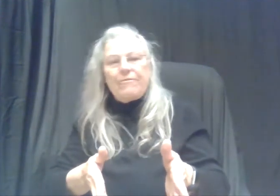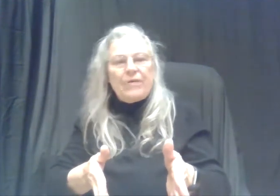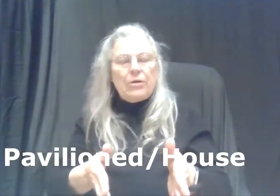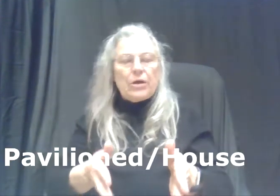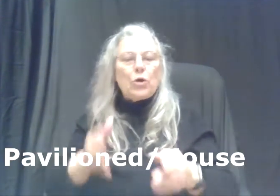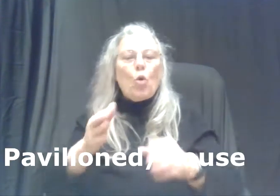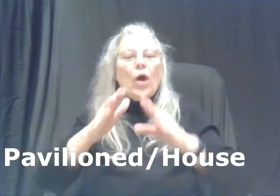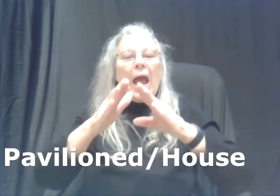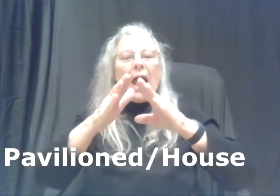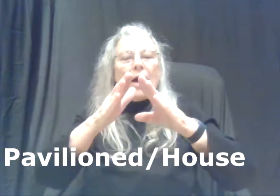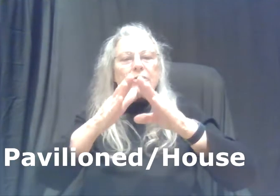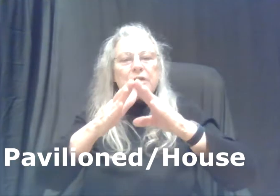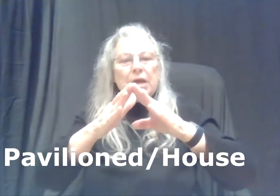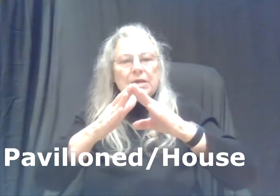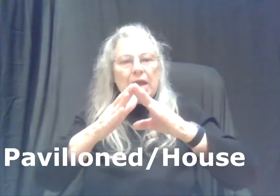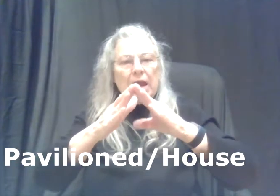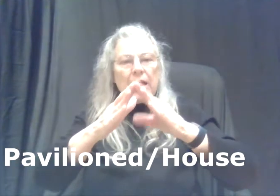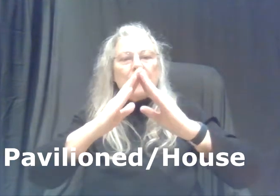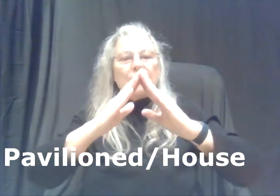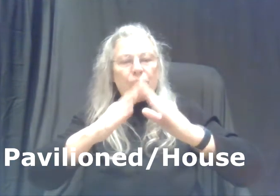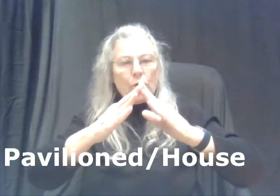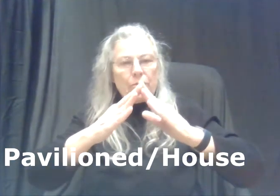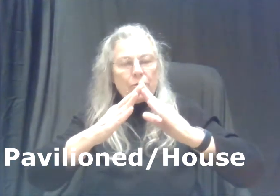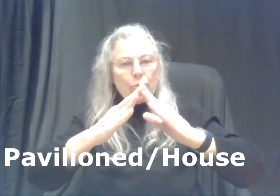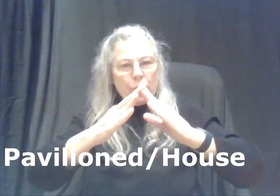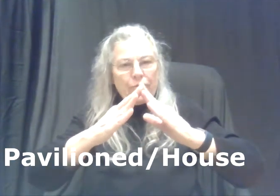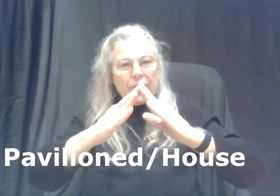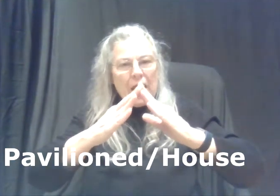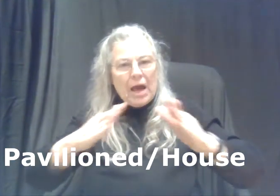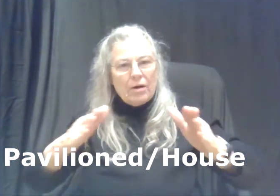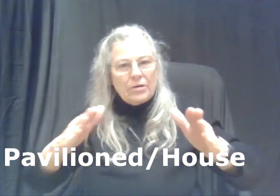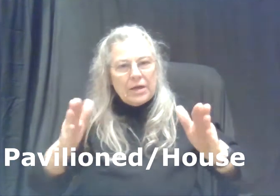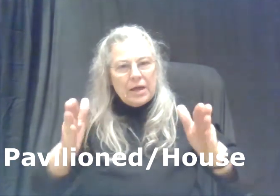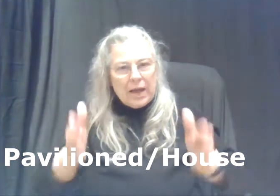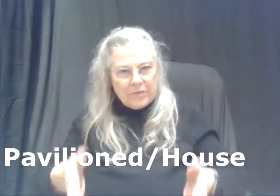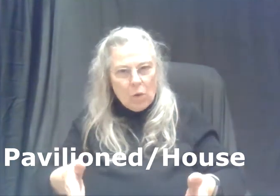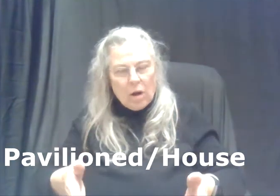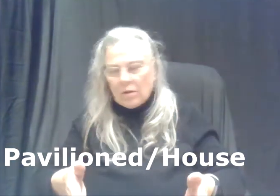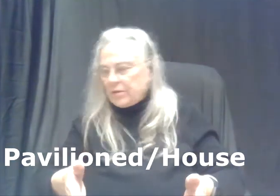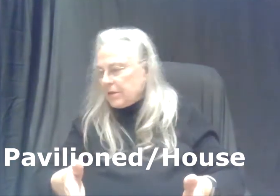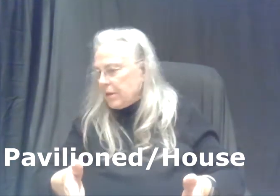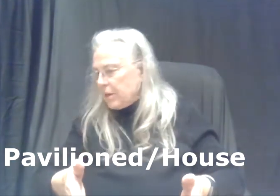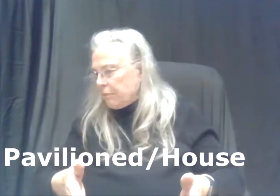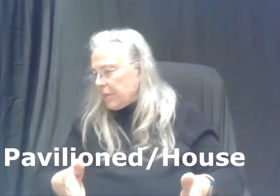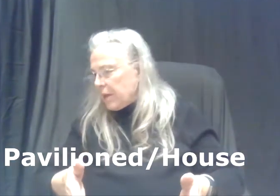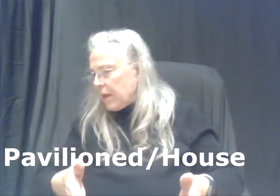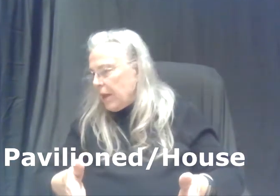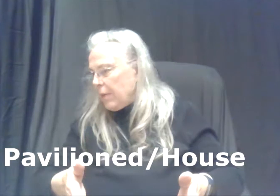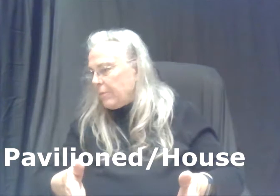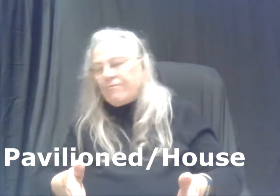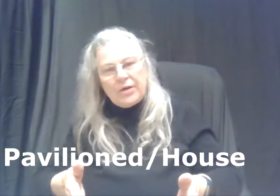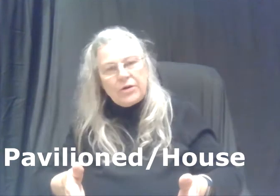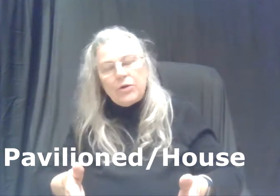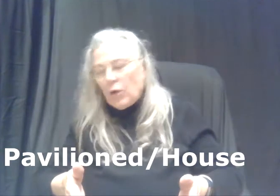Pavilion or house. Form the roof of the house and the walls. Pavilion or